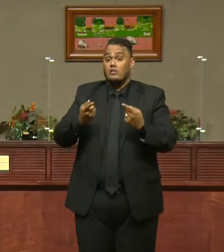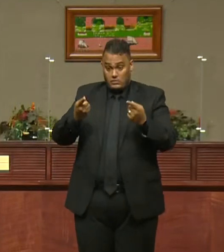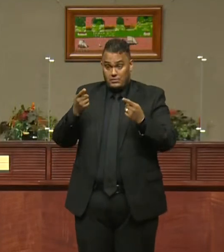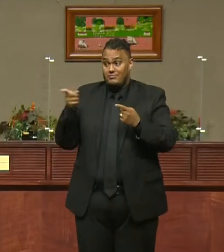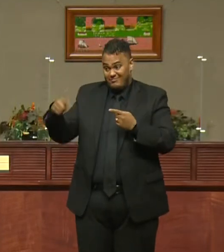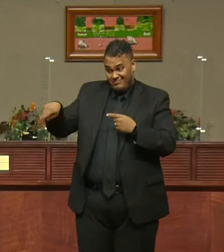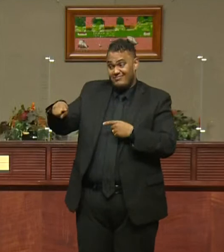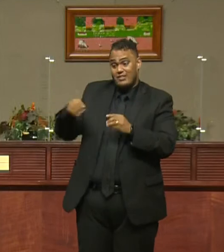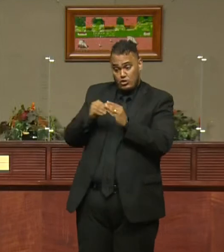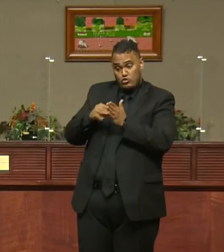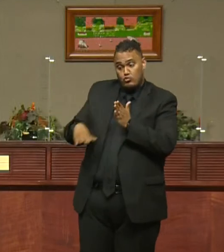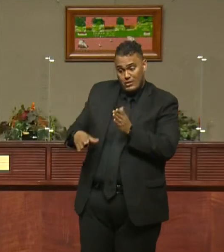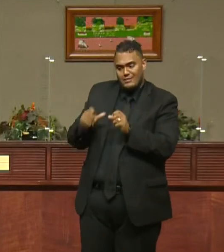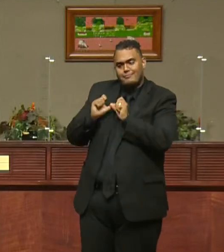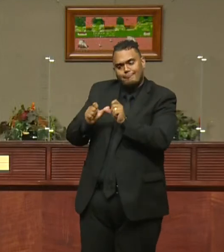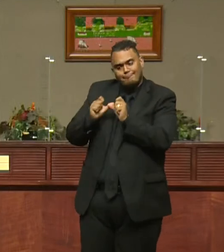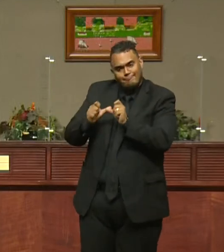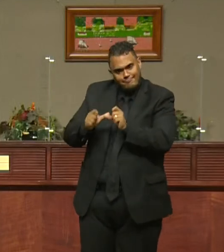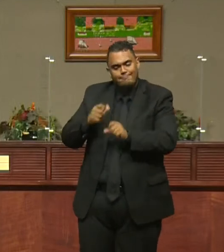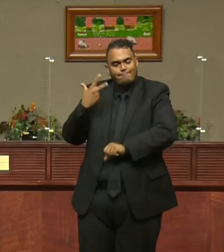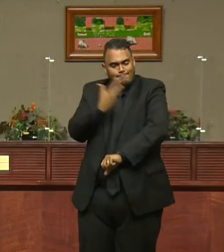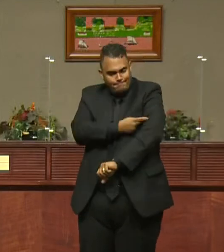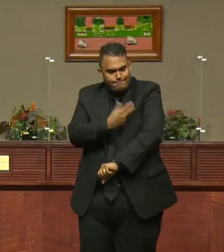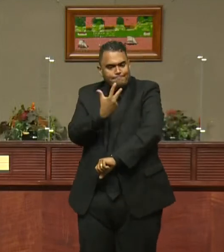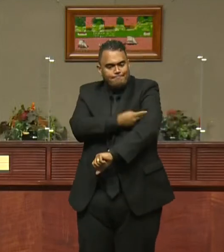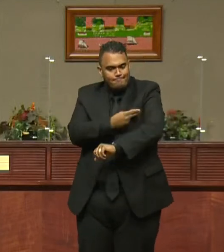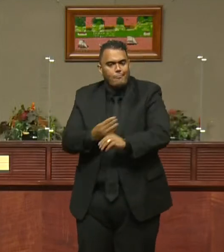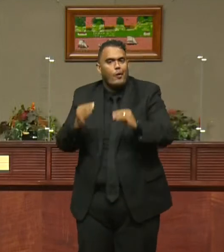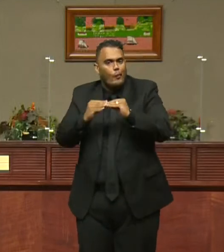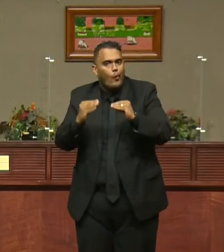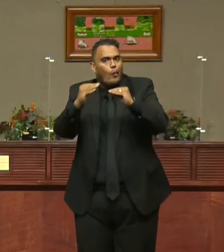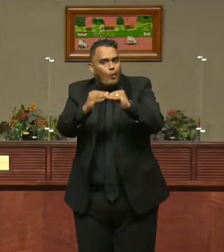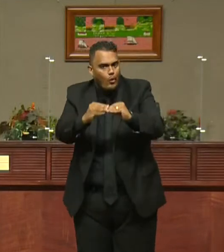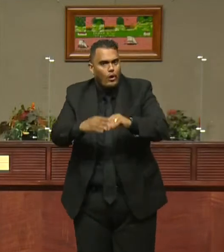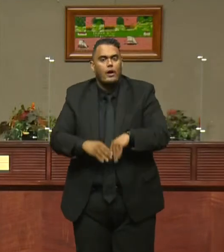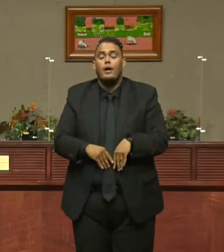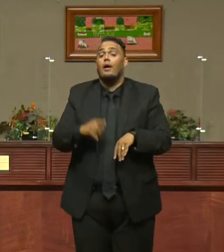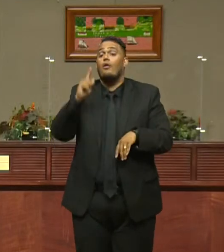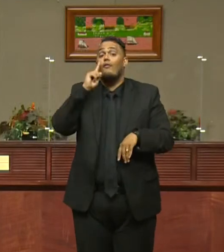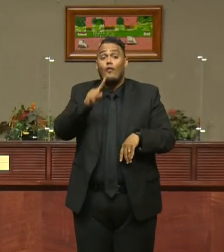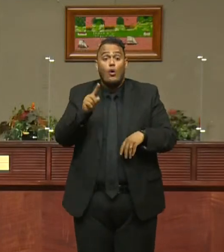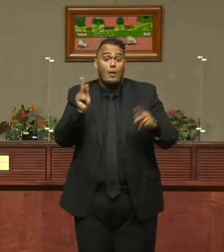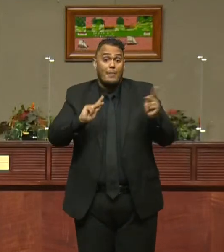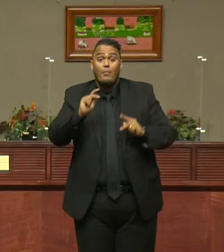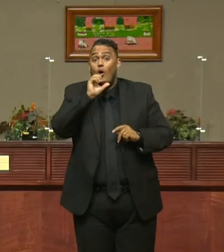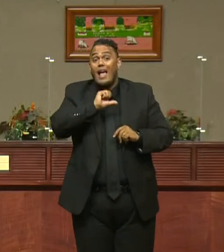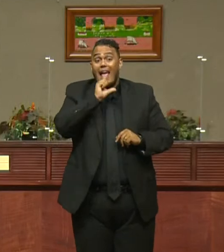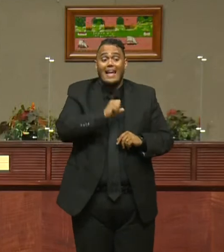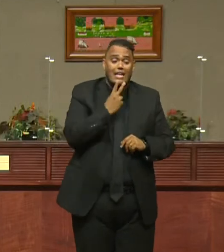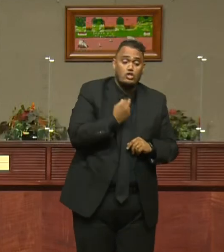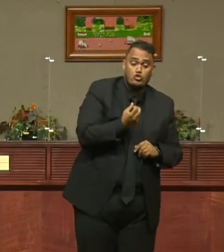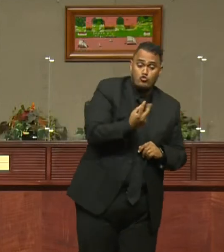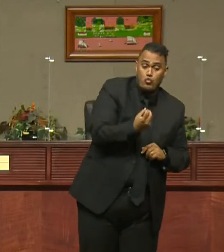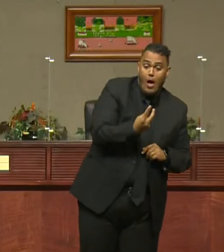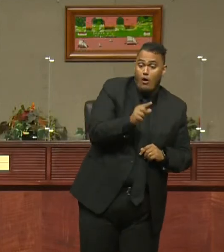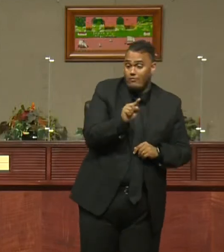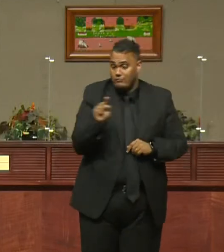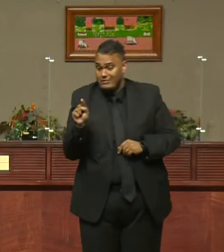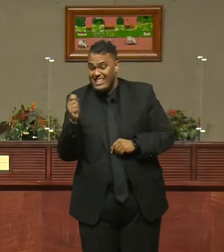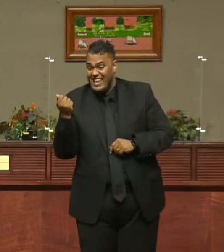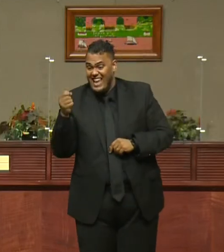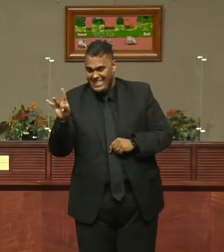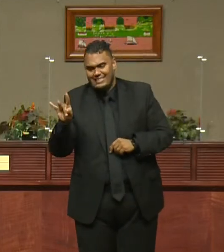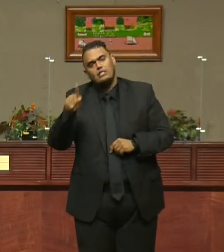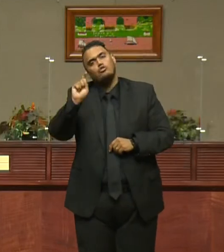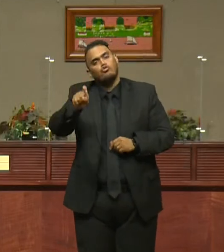vaccinated. But for those who are eligible, 12 to 18, they should get vaccinated because it's going to help